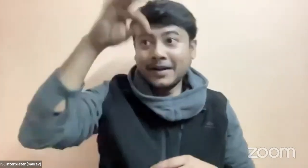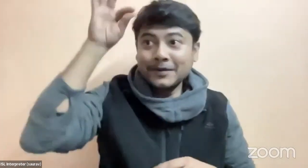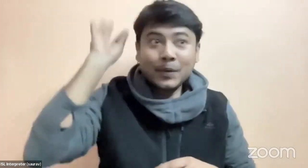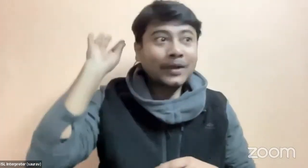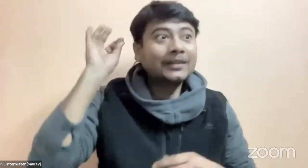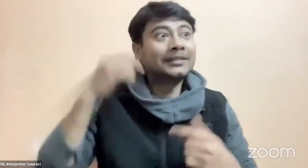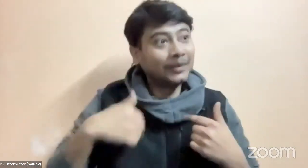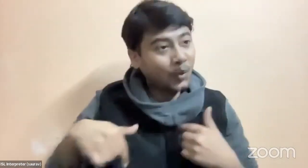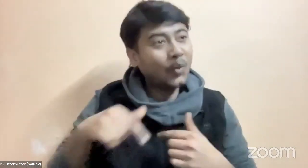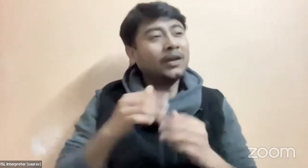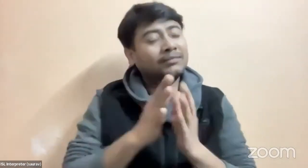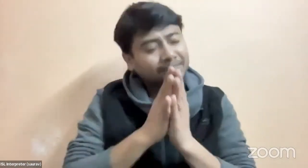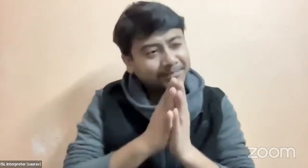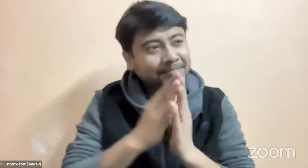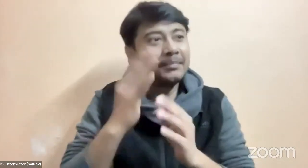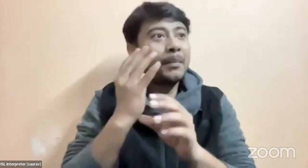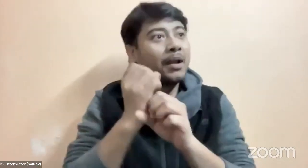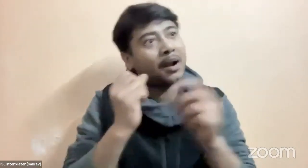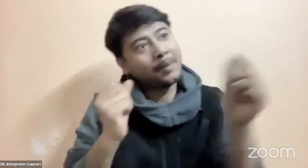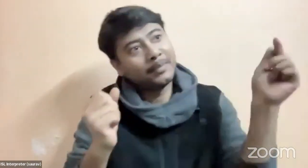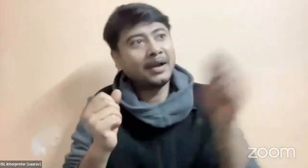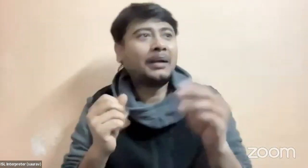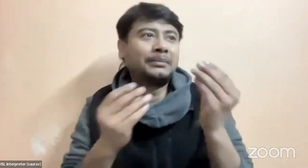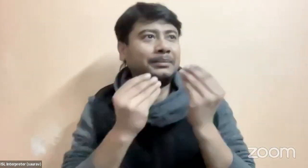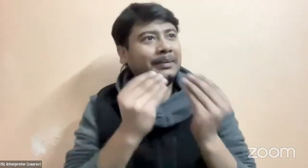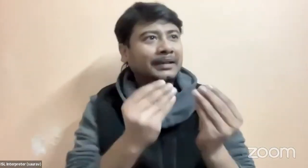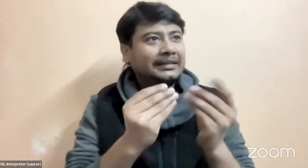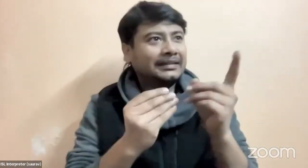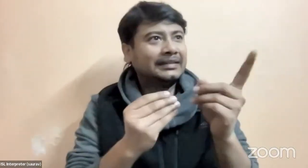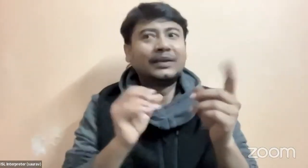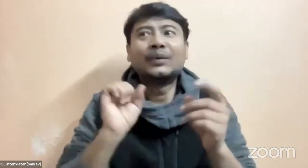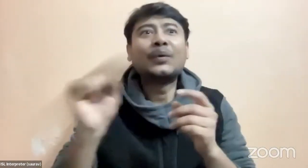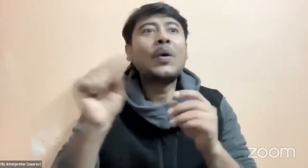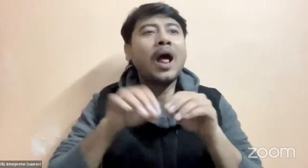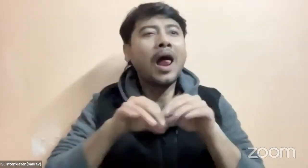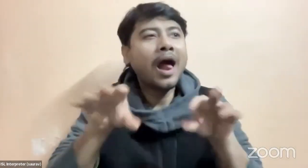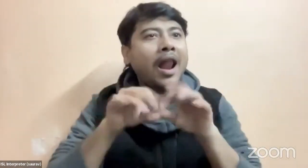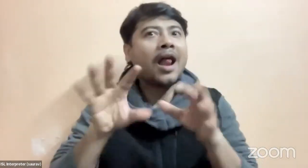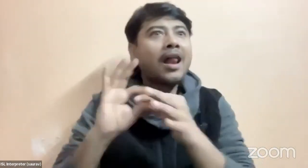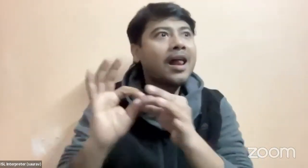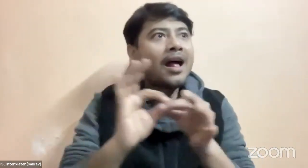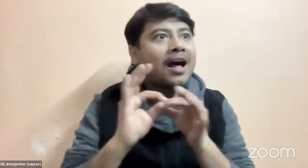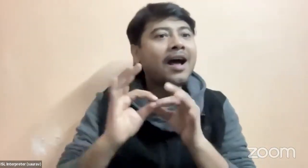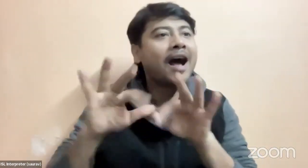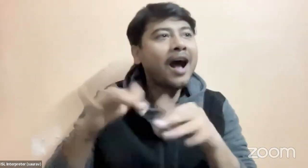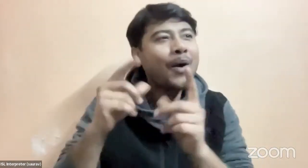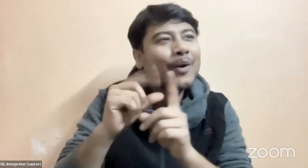requesting you also to please come and participate in Leela.